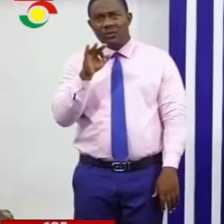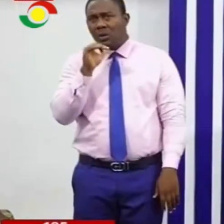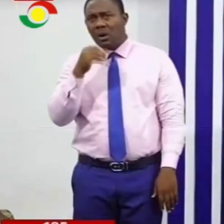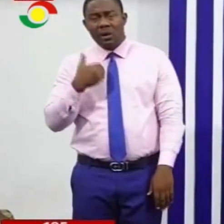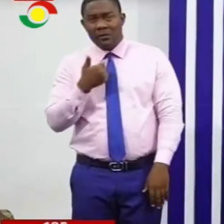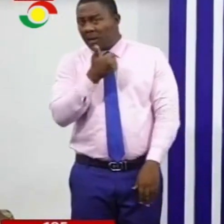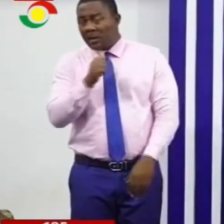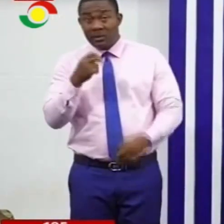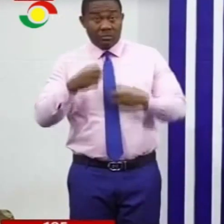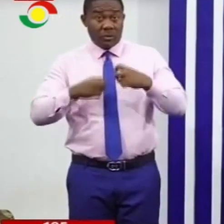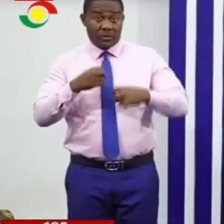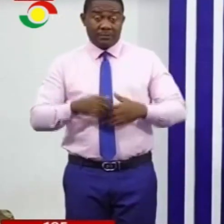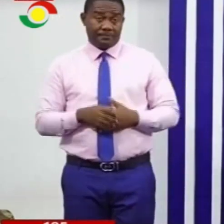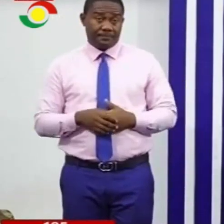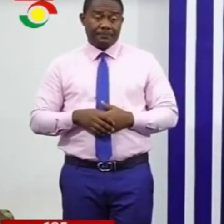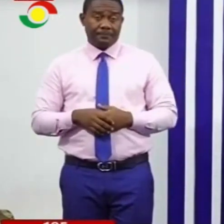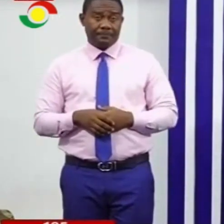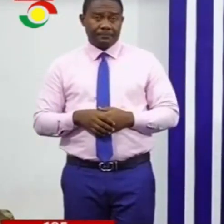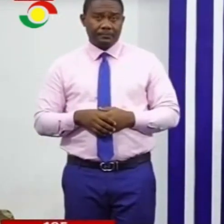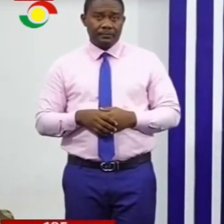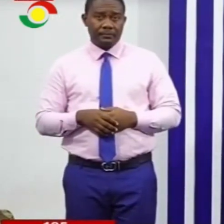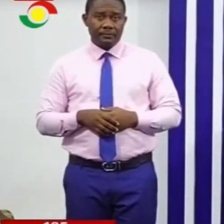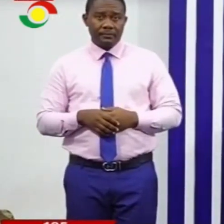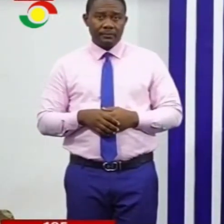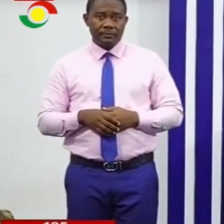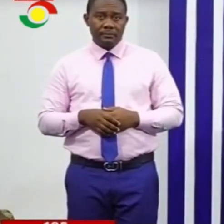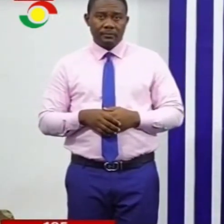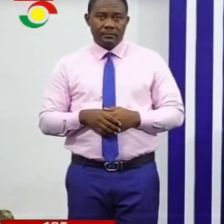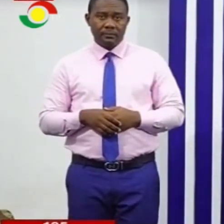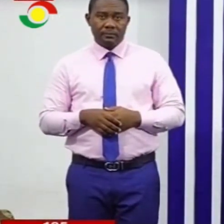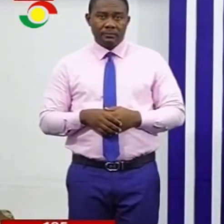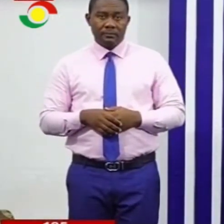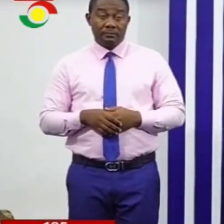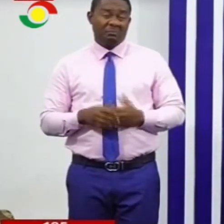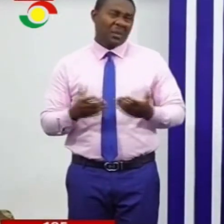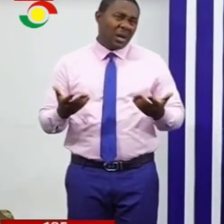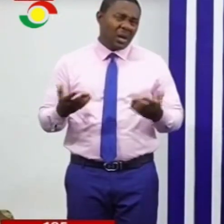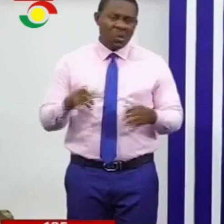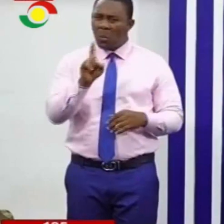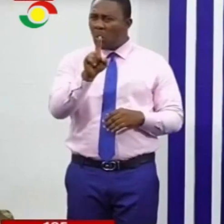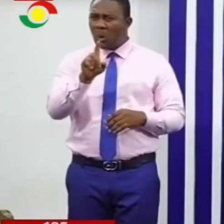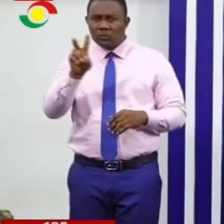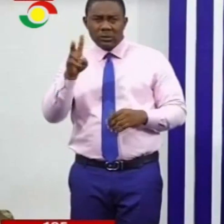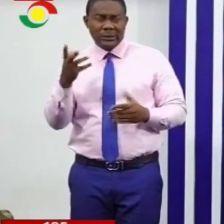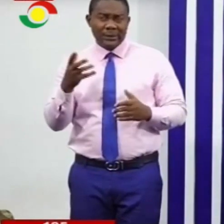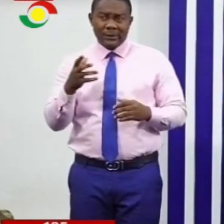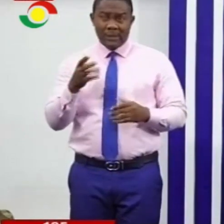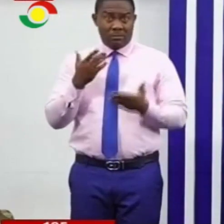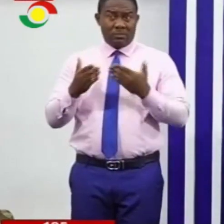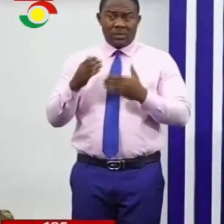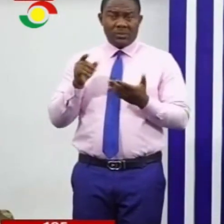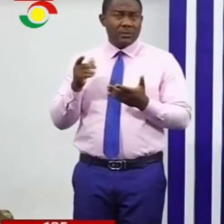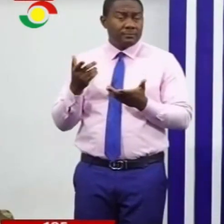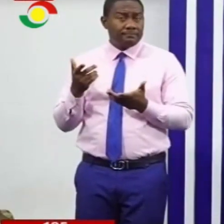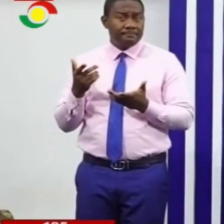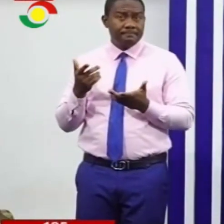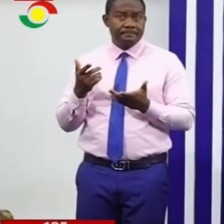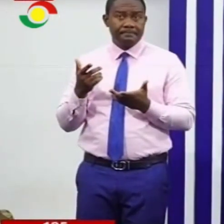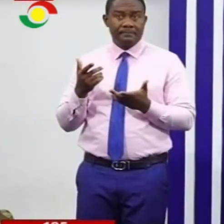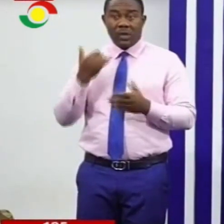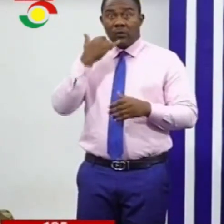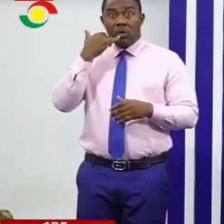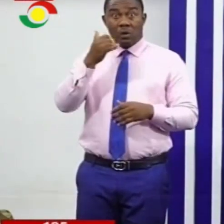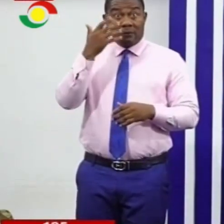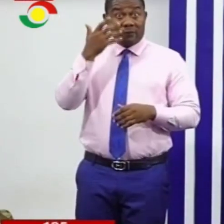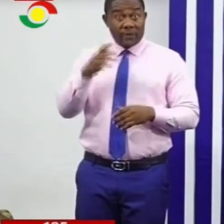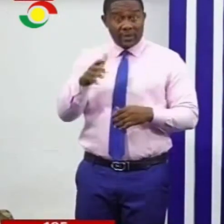addition to 112, which is for those who have symptoms and need to be tested or those who fall within the categories of tests, we